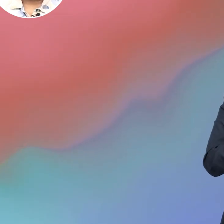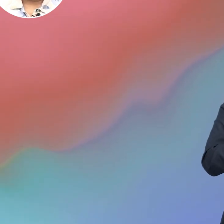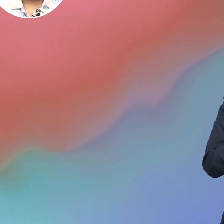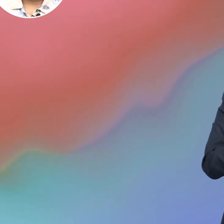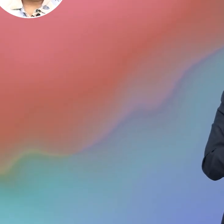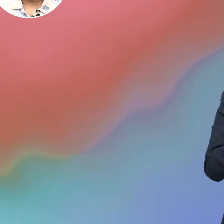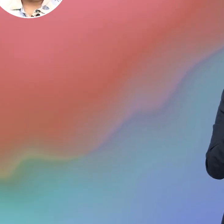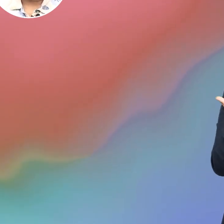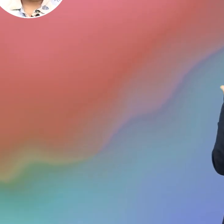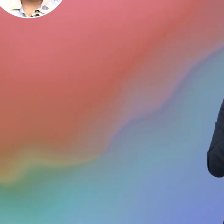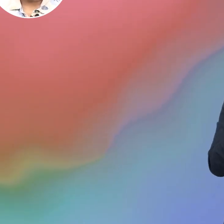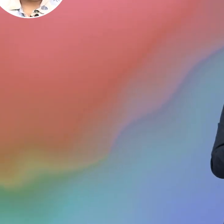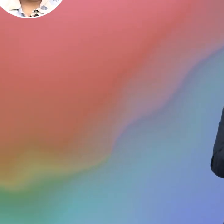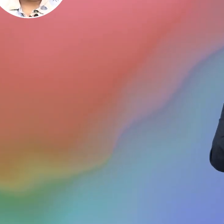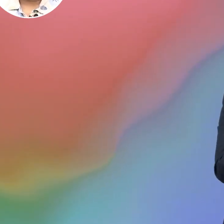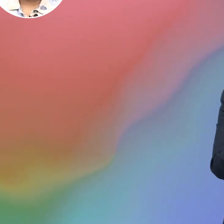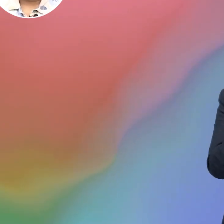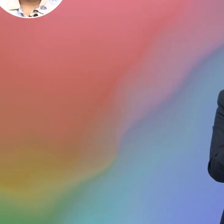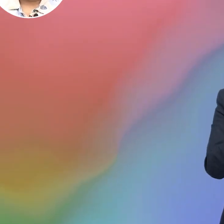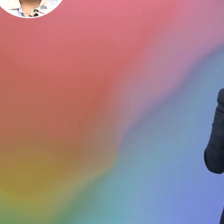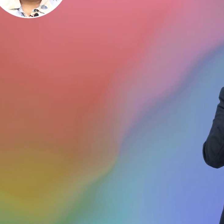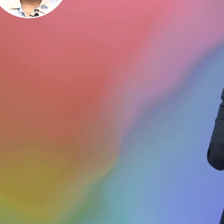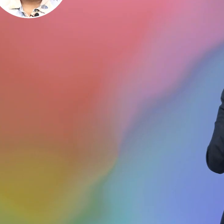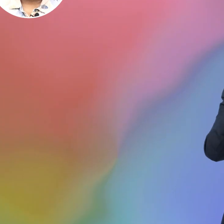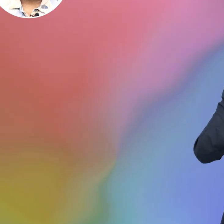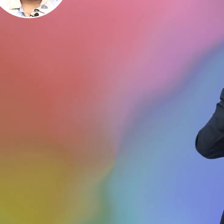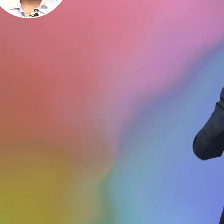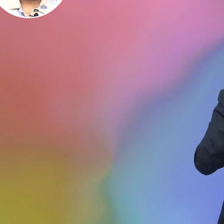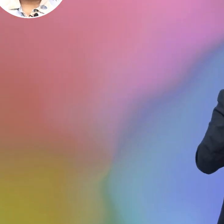the source of heat in animals.